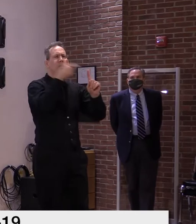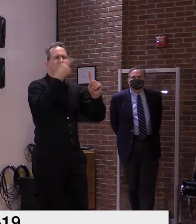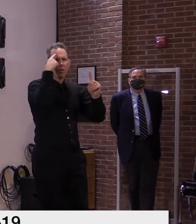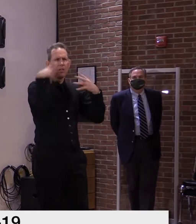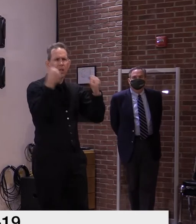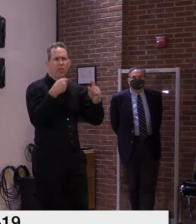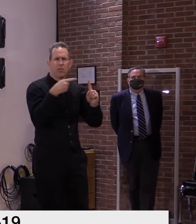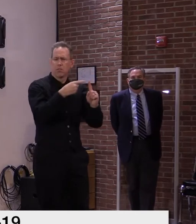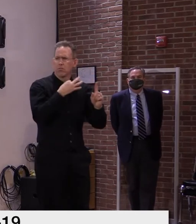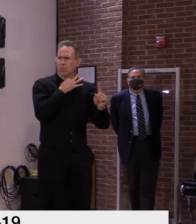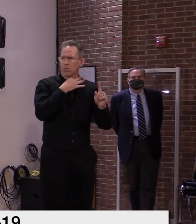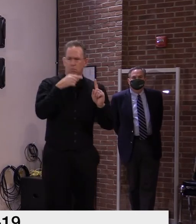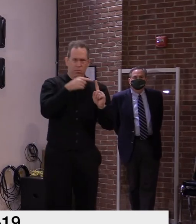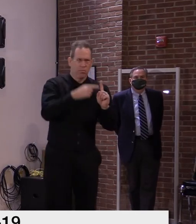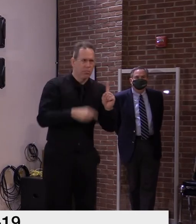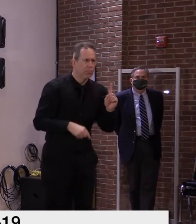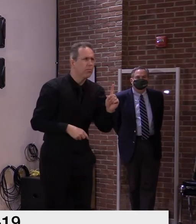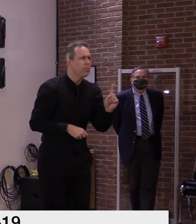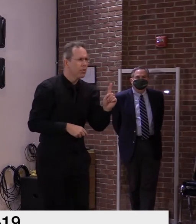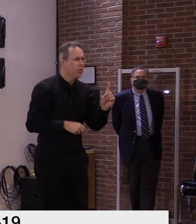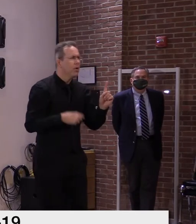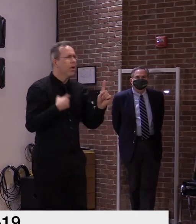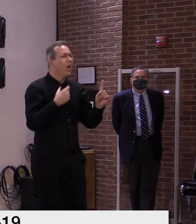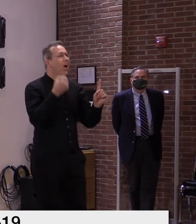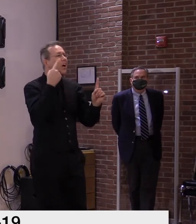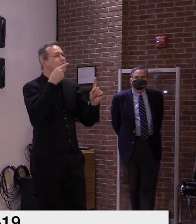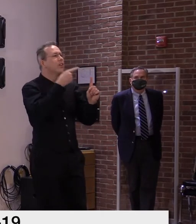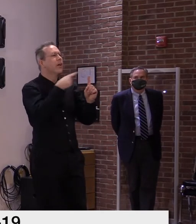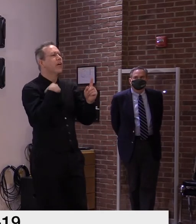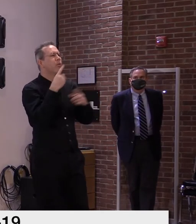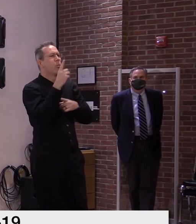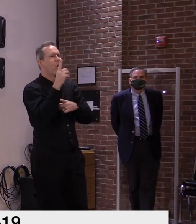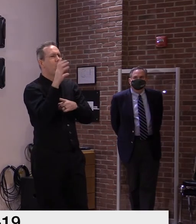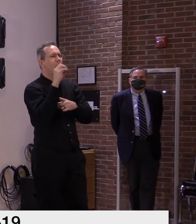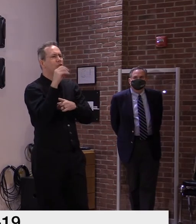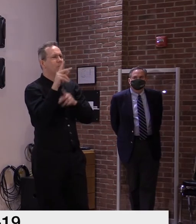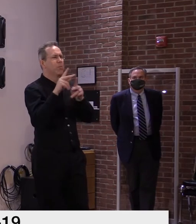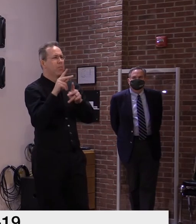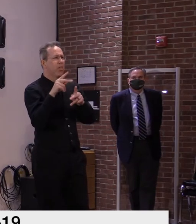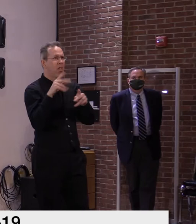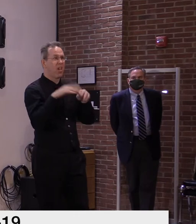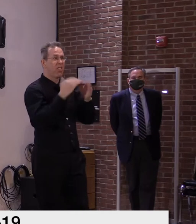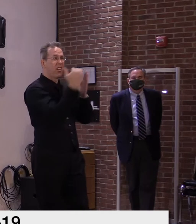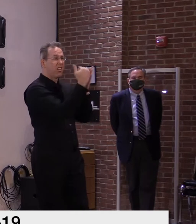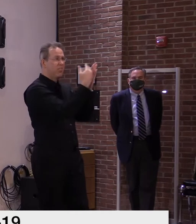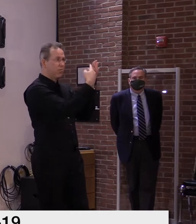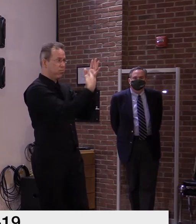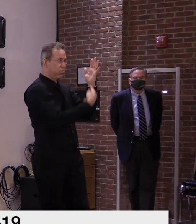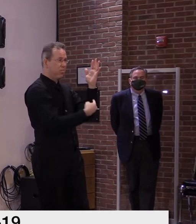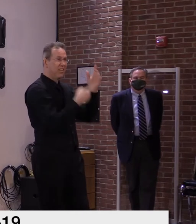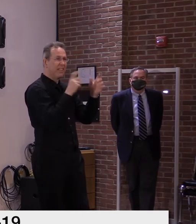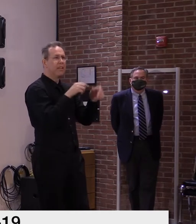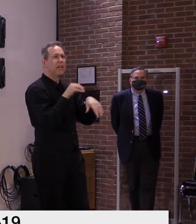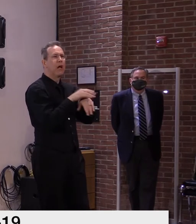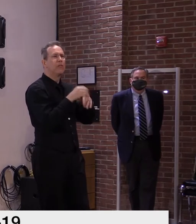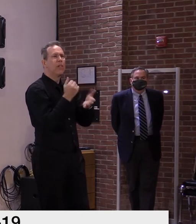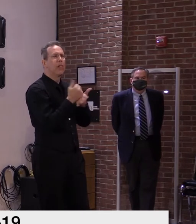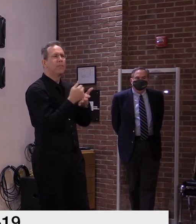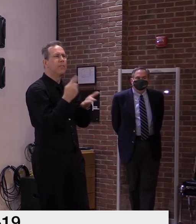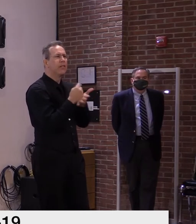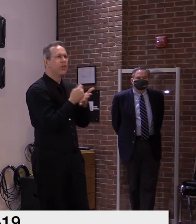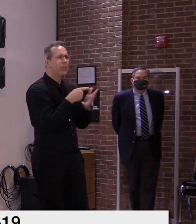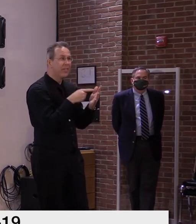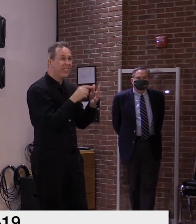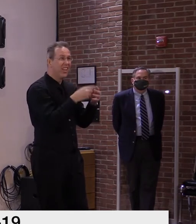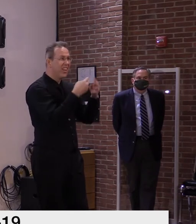wait. Of course, they can reach people who are in direct crisis sooner with different programs, but an 8 to 10 week if you want wait if you wanted individual